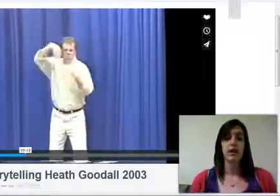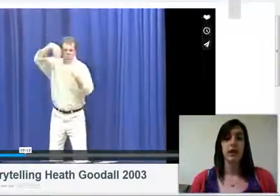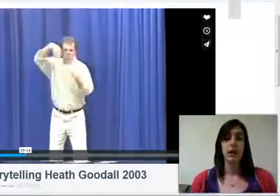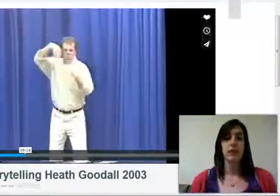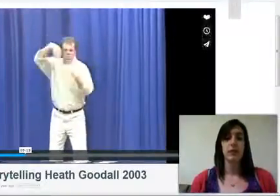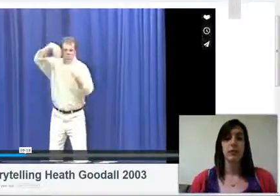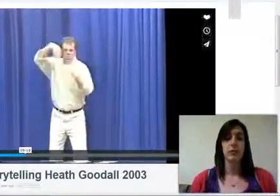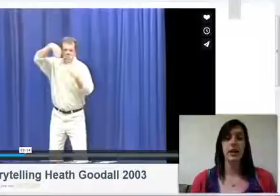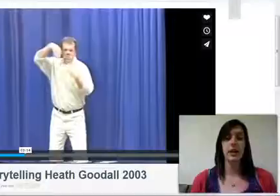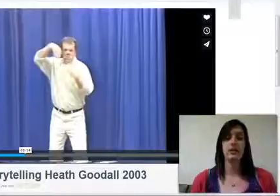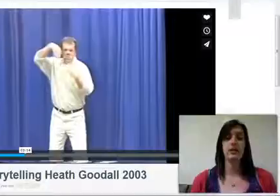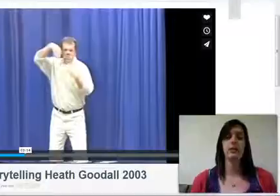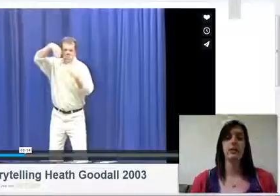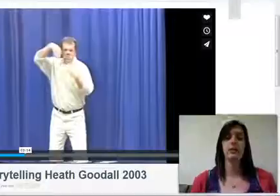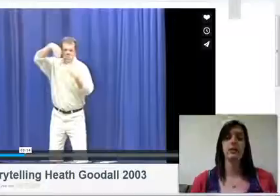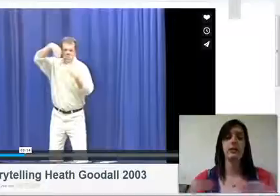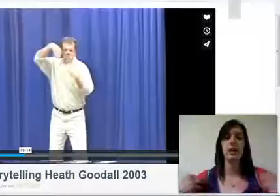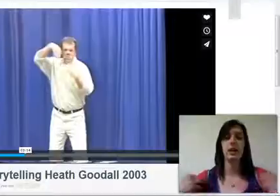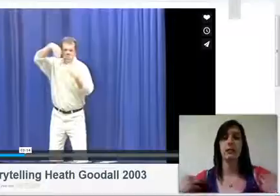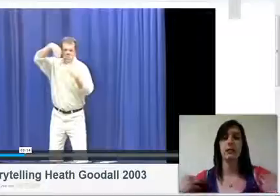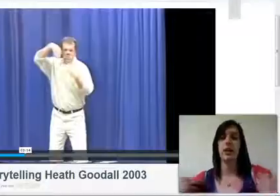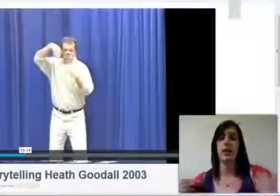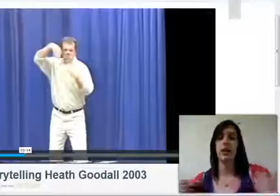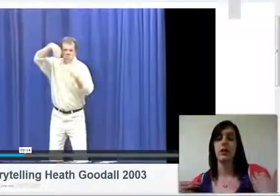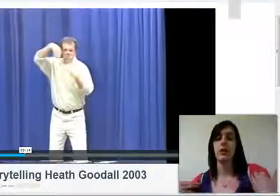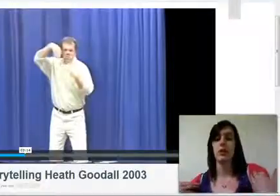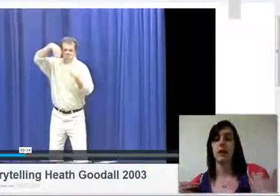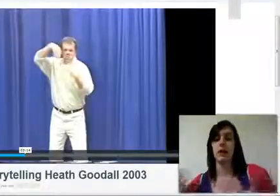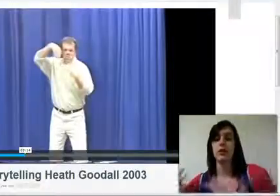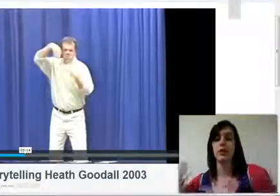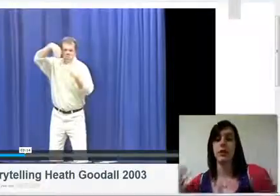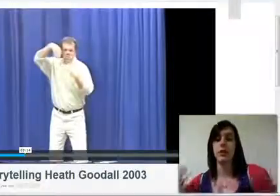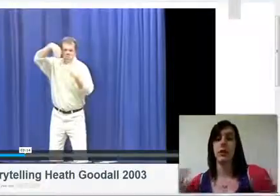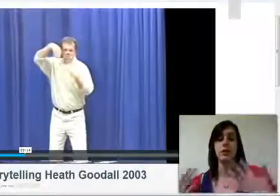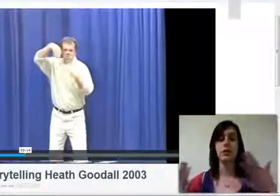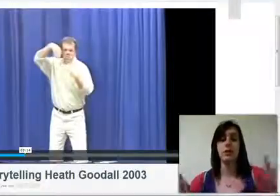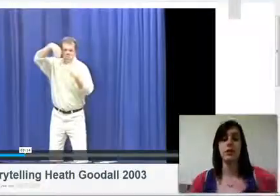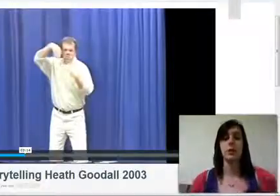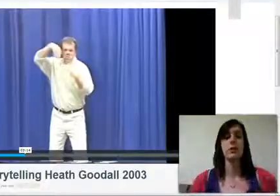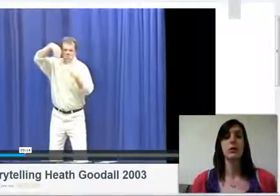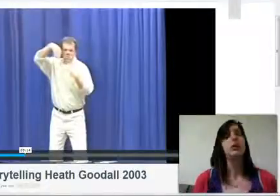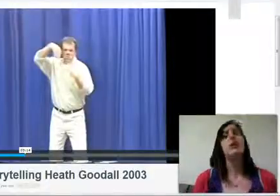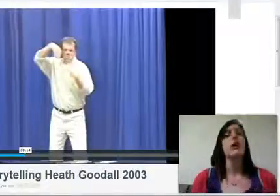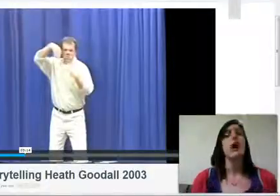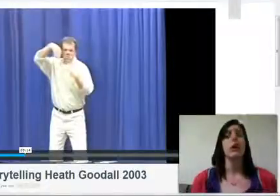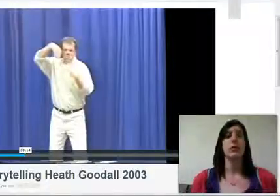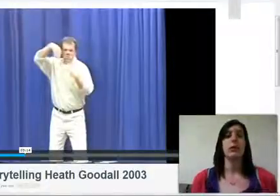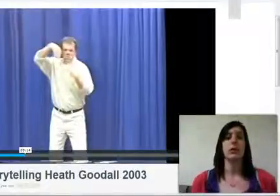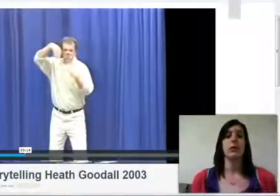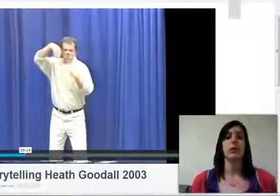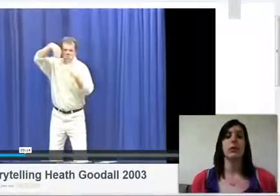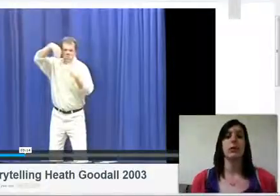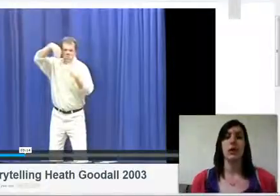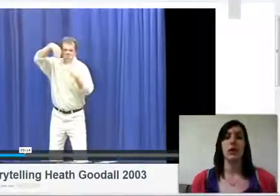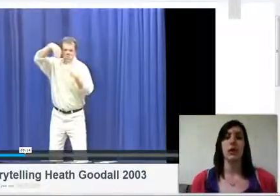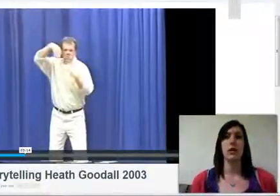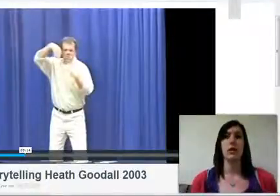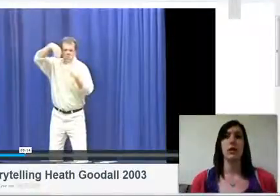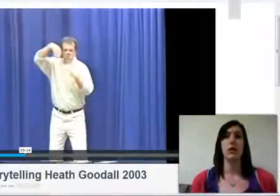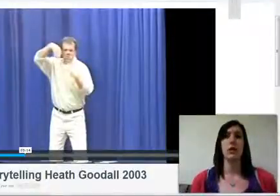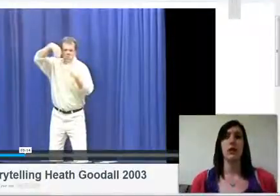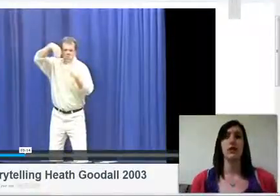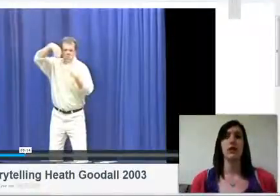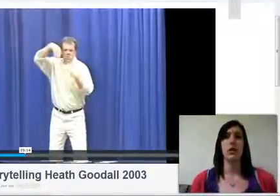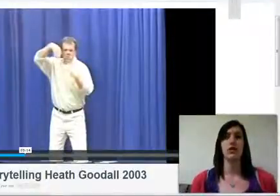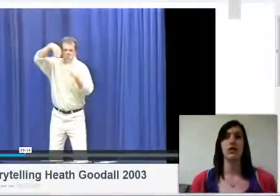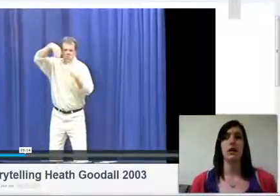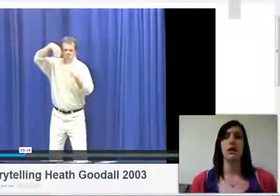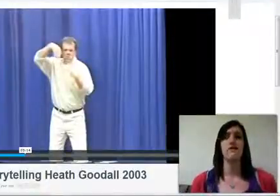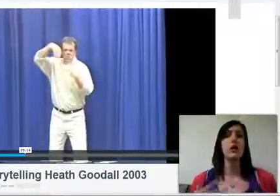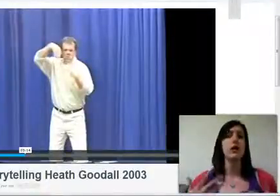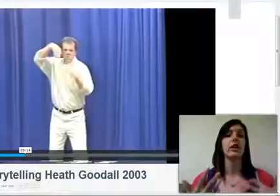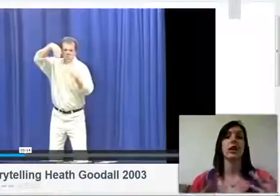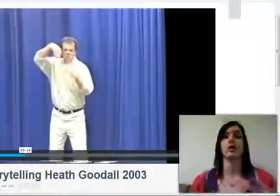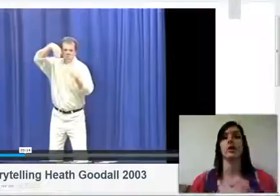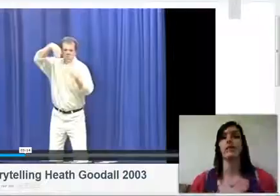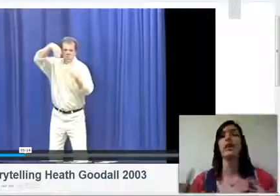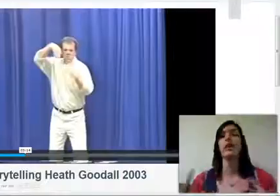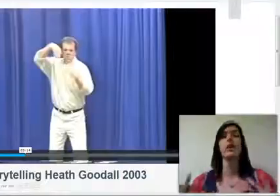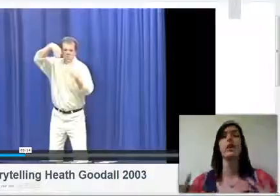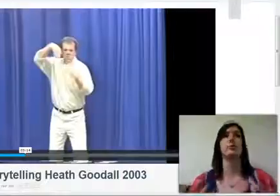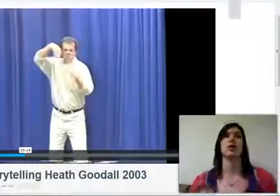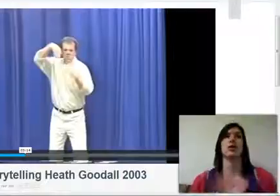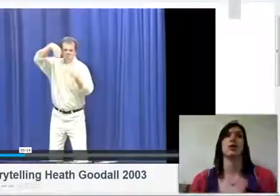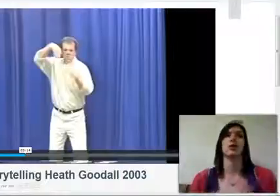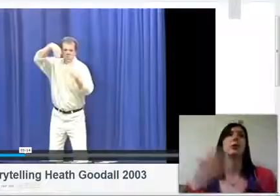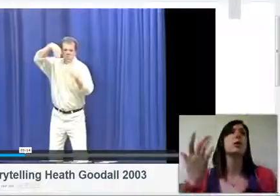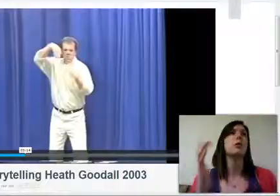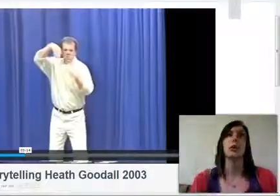Okay, so right now his body shifted from being on the right hand side to the middle. He's showing how Sophia is getting very angry